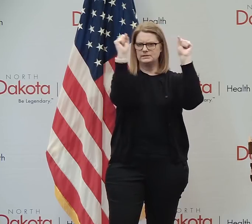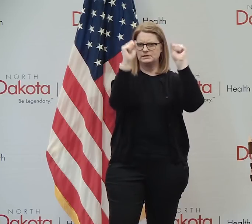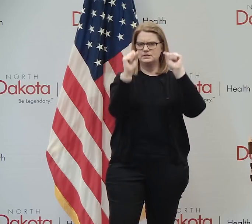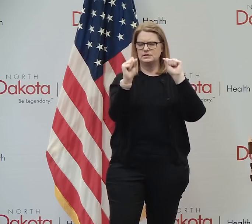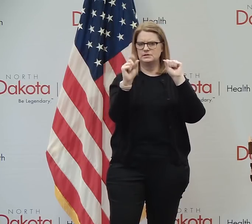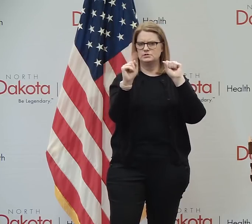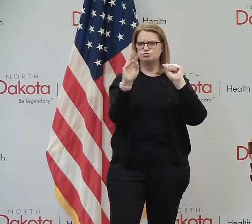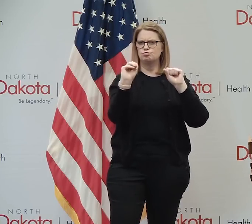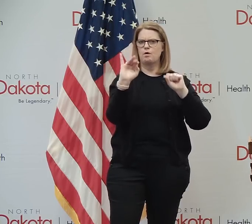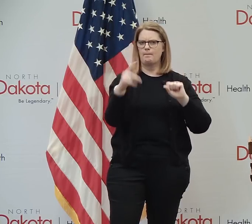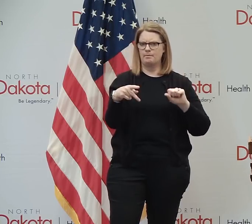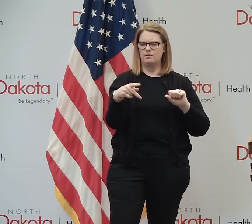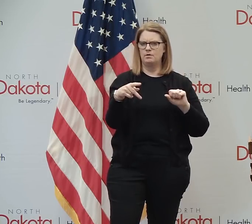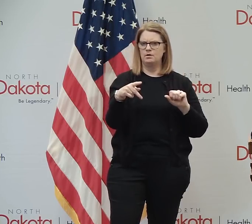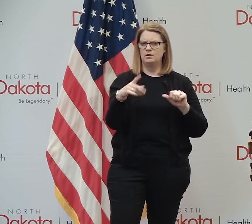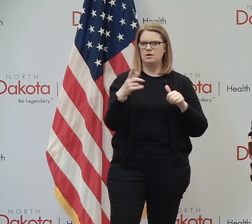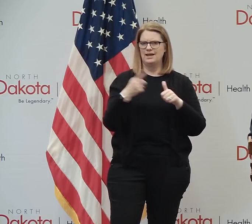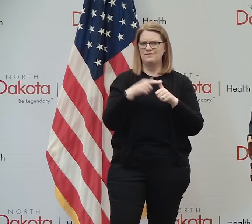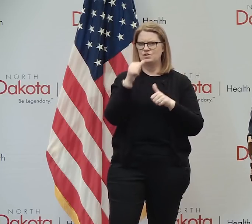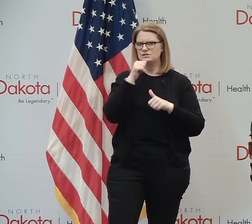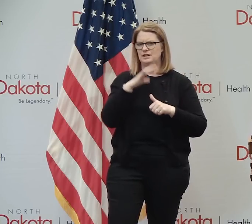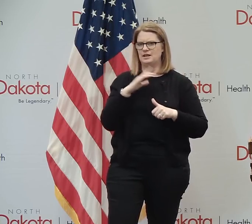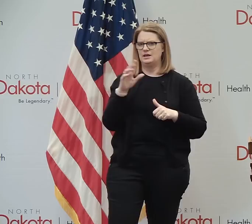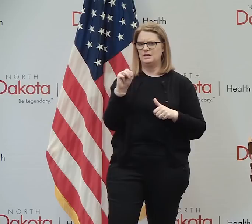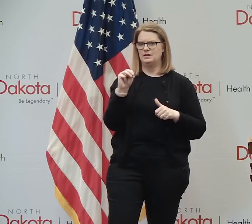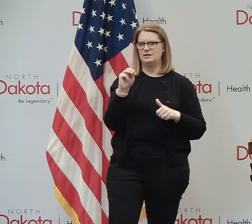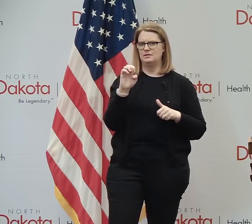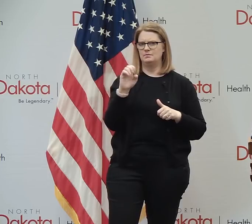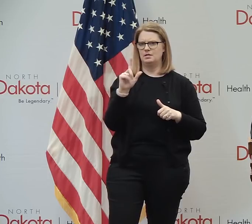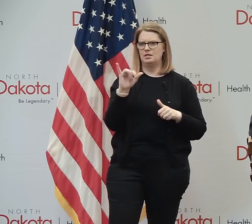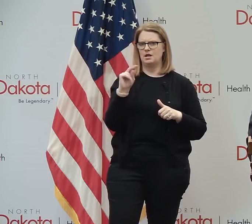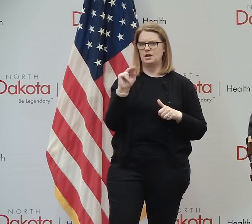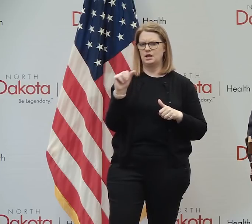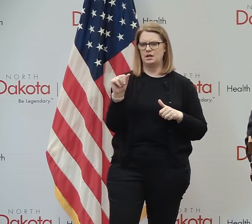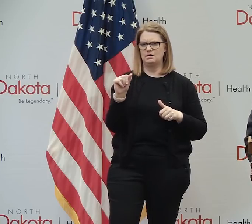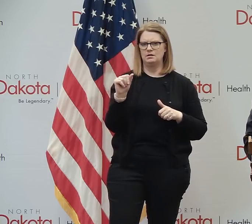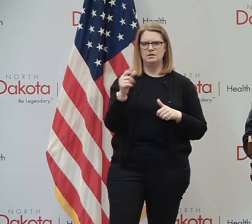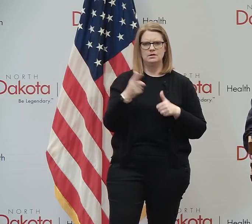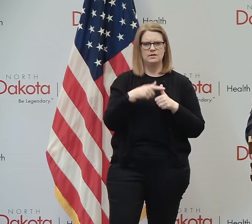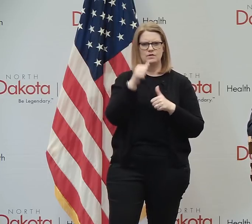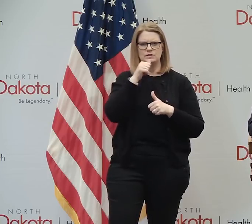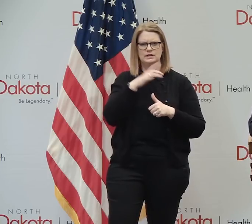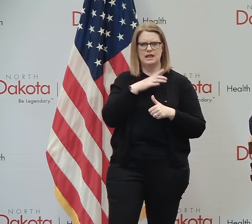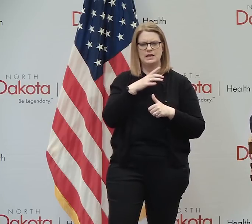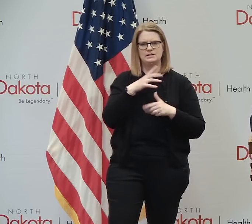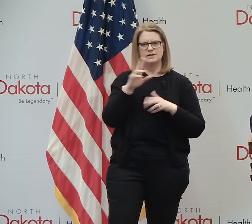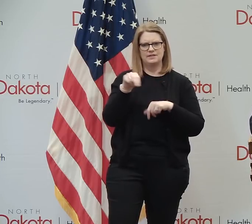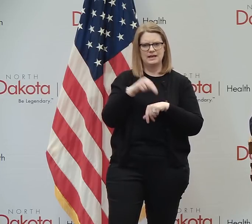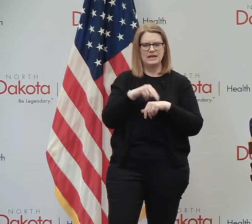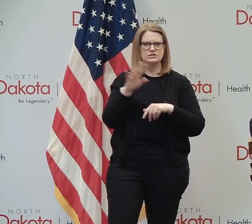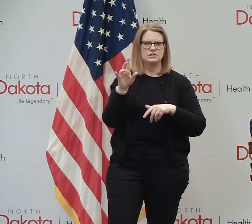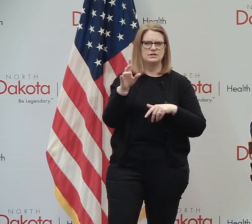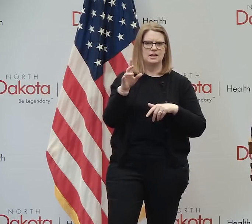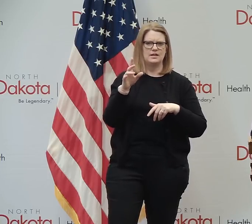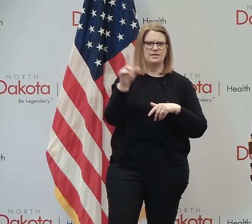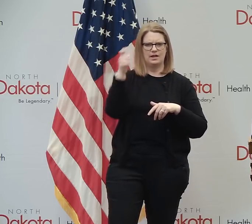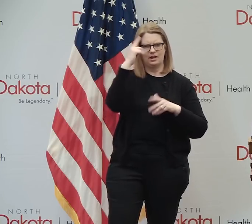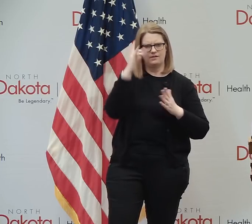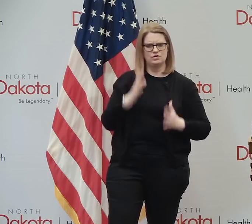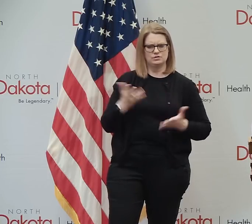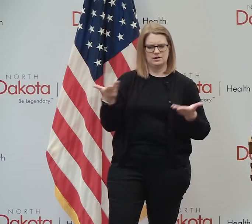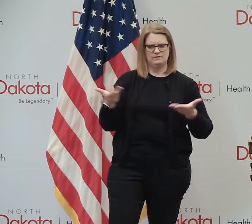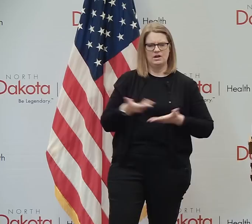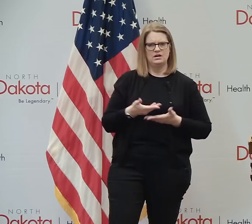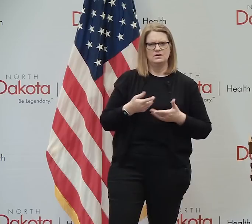Trump and First Lady Melania, which the First Ladies of the nation and governors are invited to. That's going to be happening during